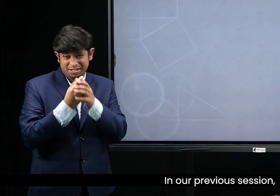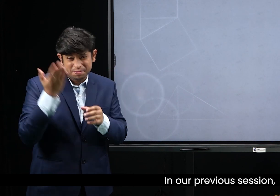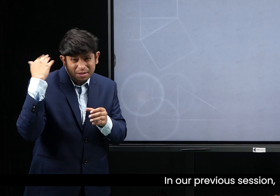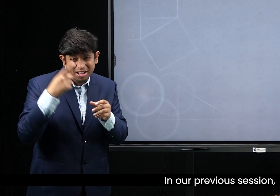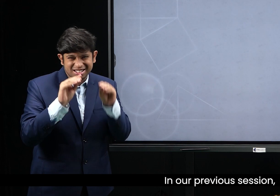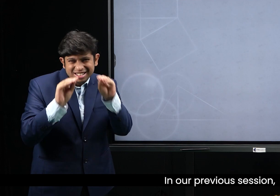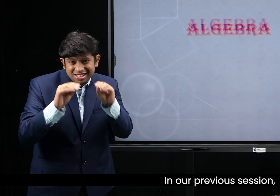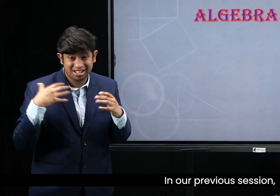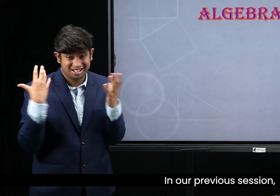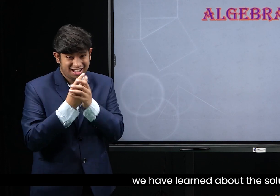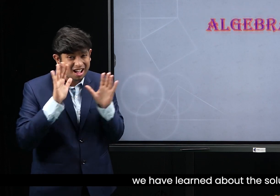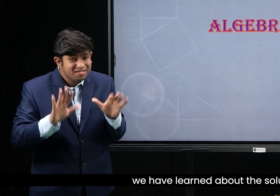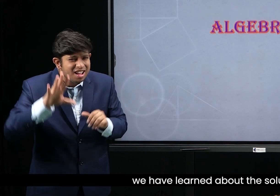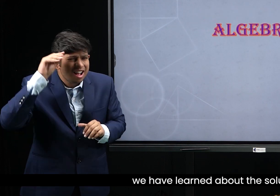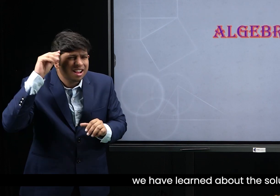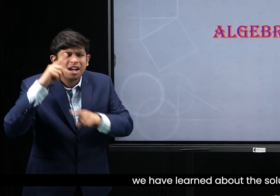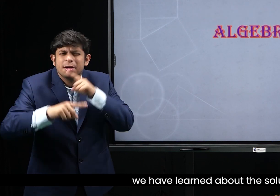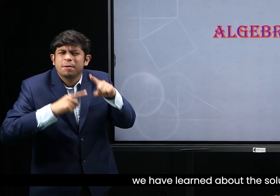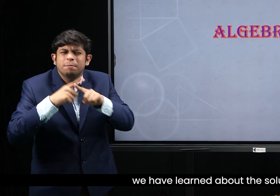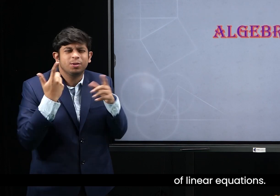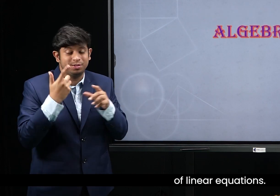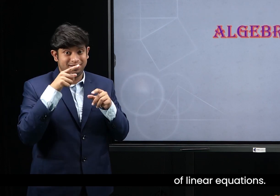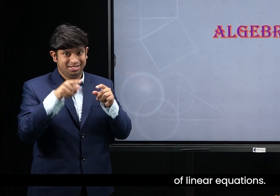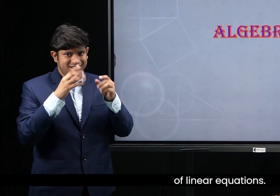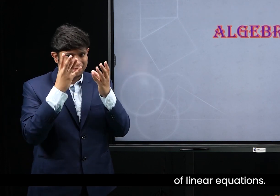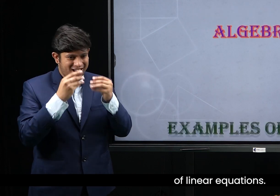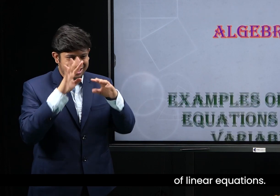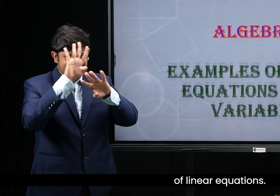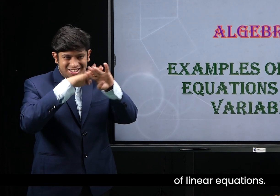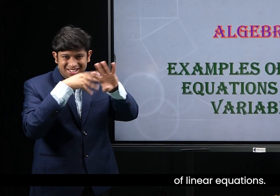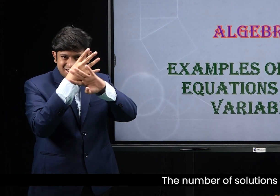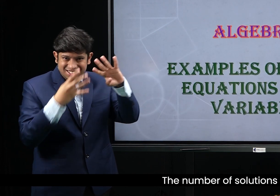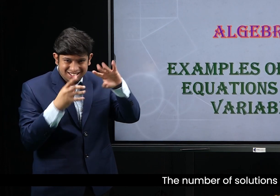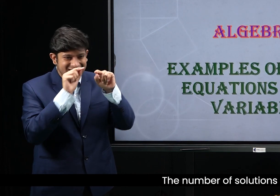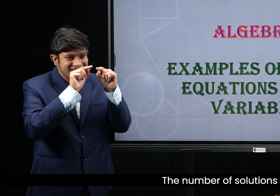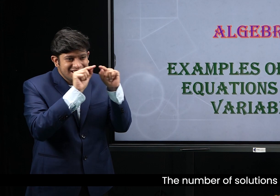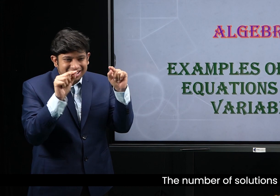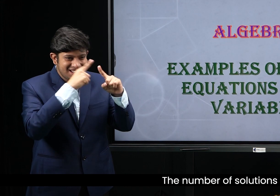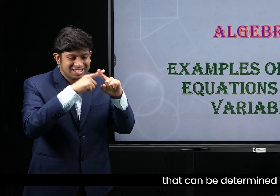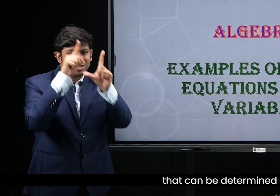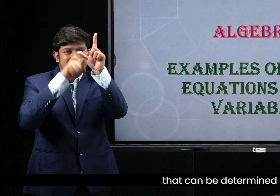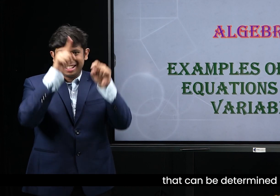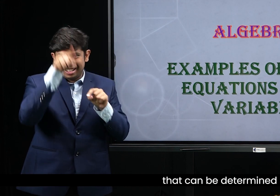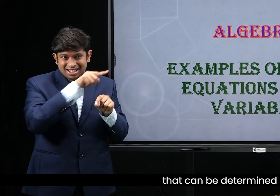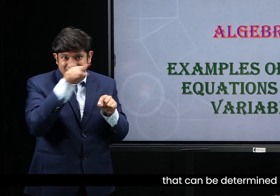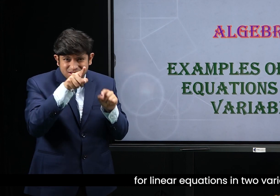In our previous session, we have learnt about the solutions of linear equations. The number of solutions that can be determined for